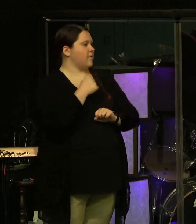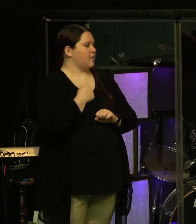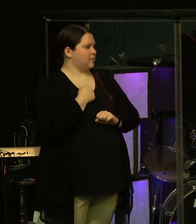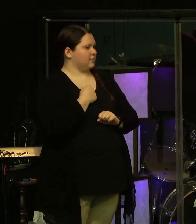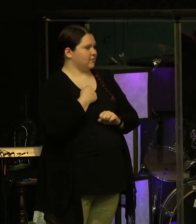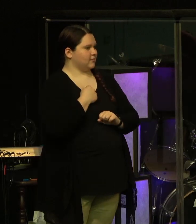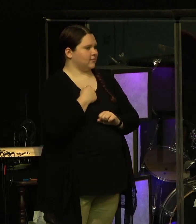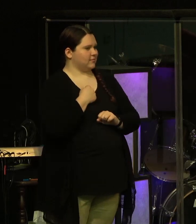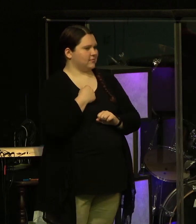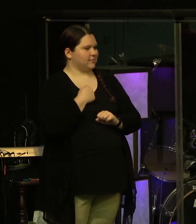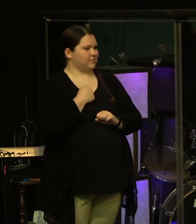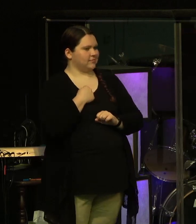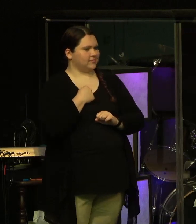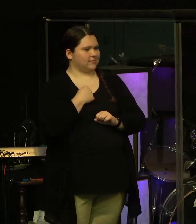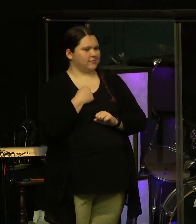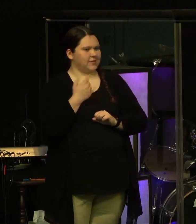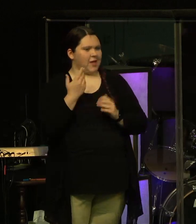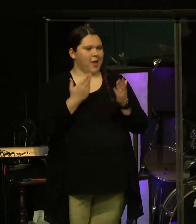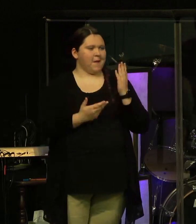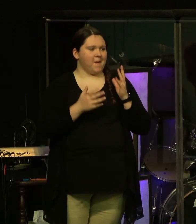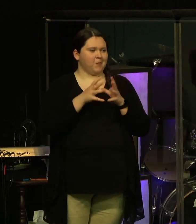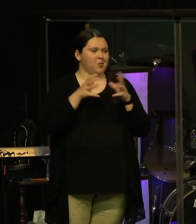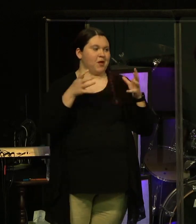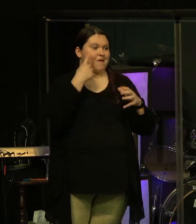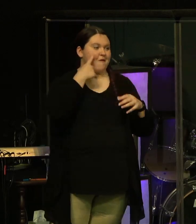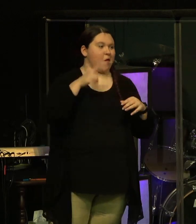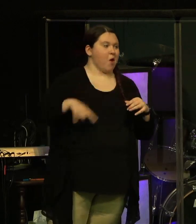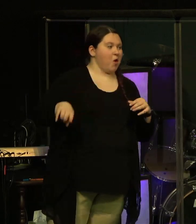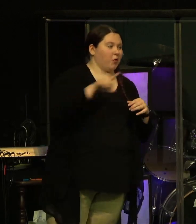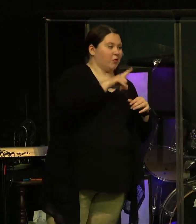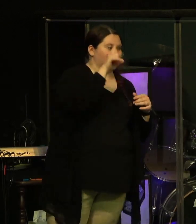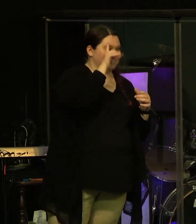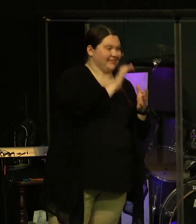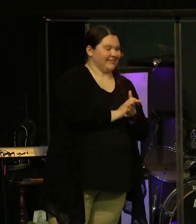Uh-oh, we may be way out on that branch now. I feel it.